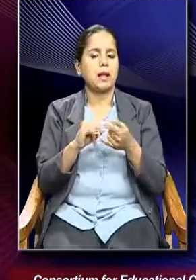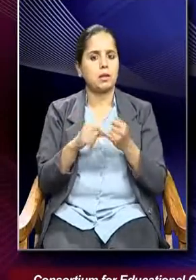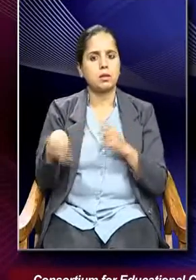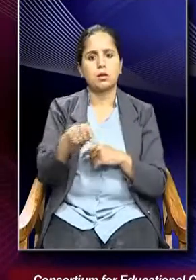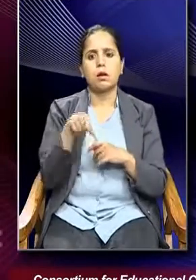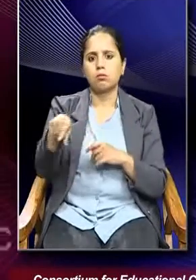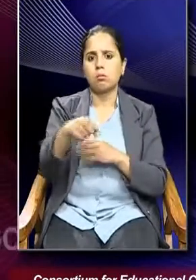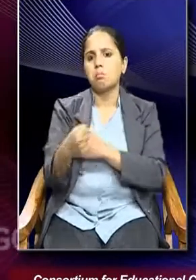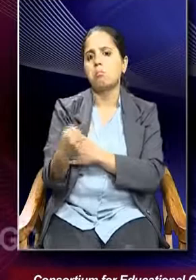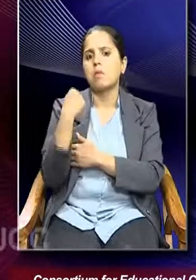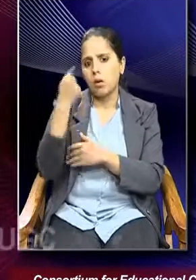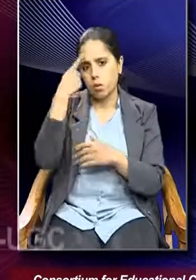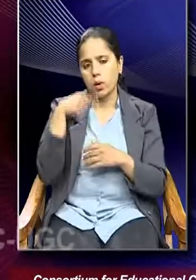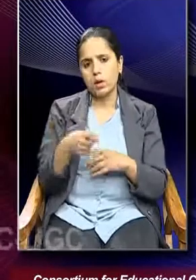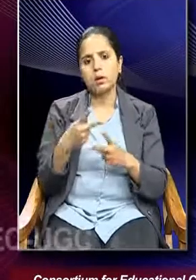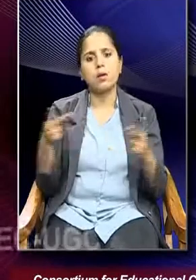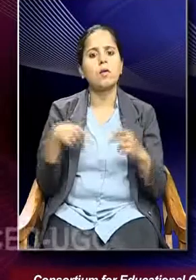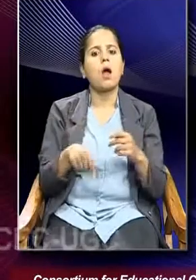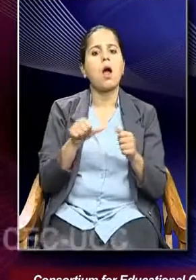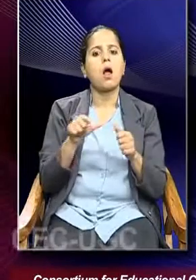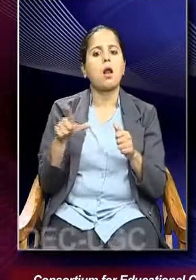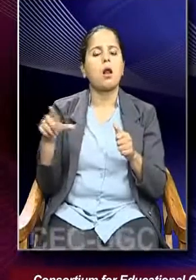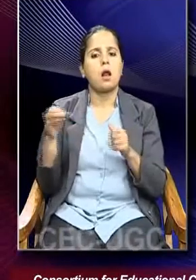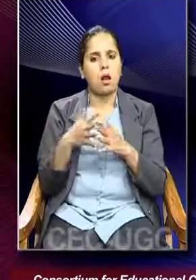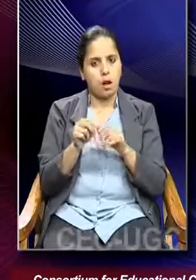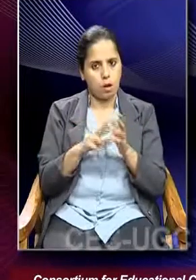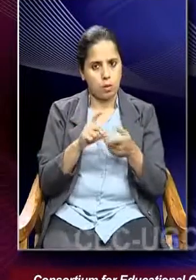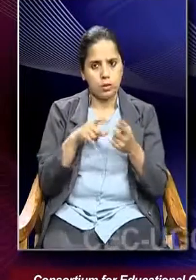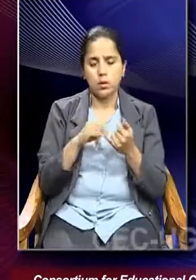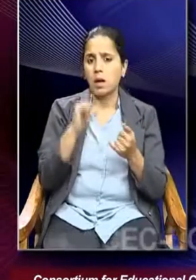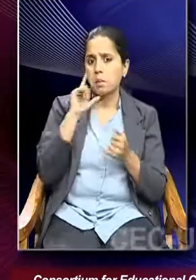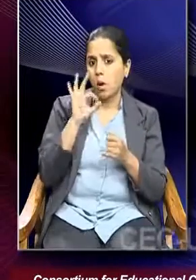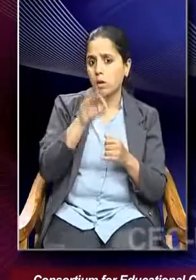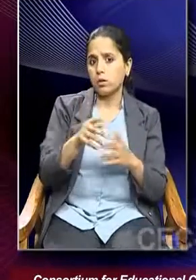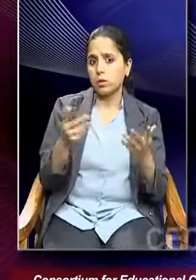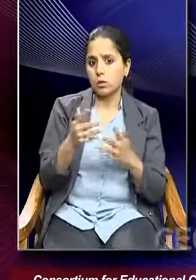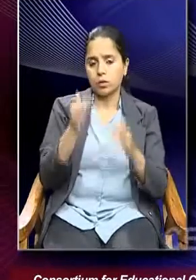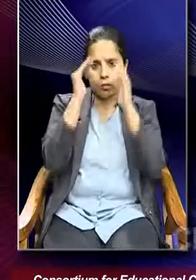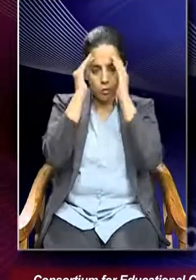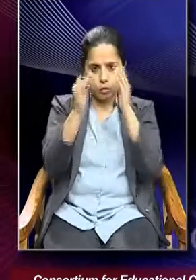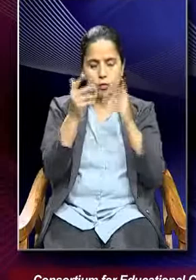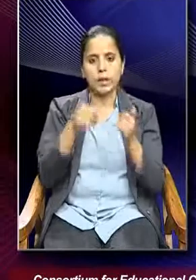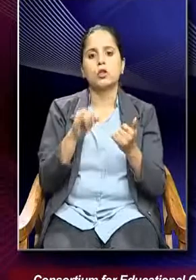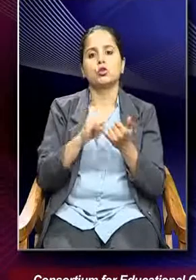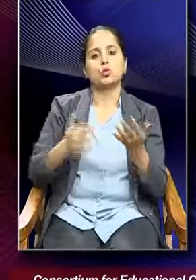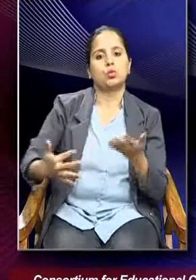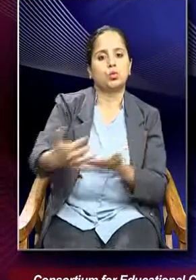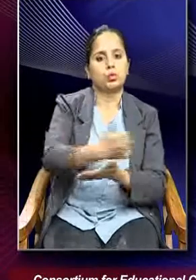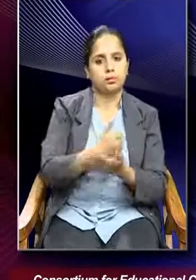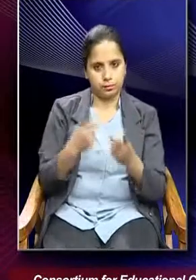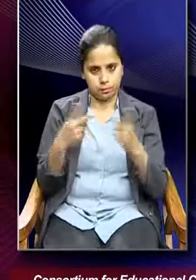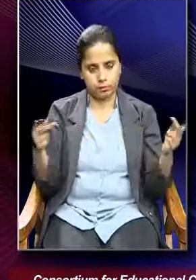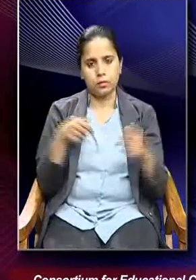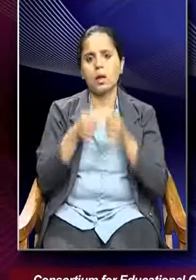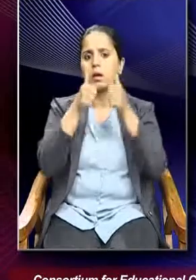allowances, because the important part is that the focus is on the sources.